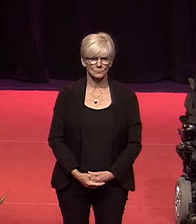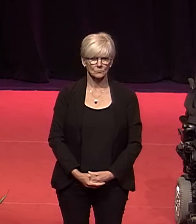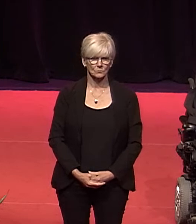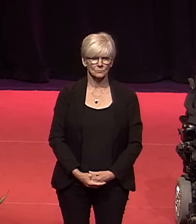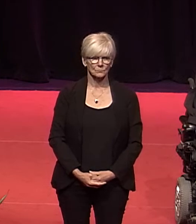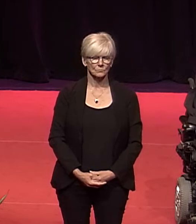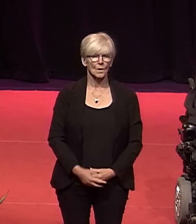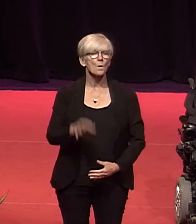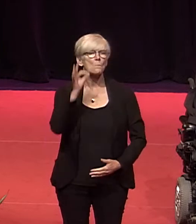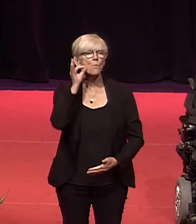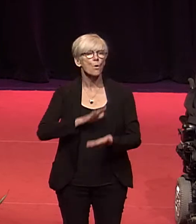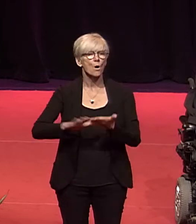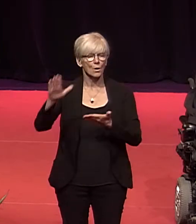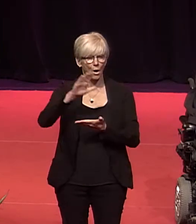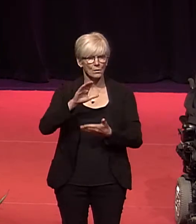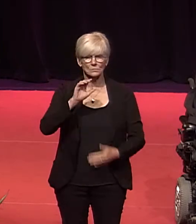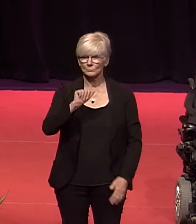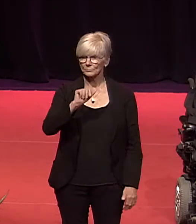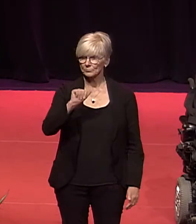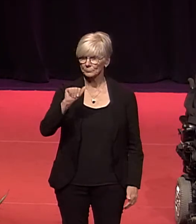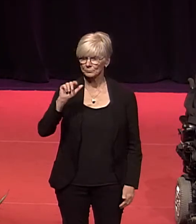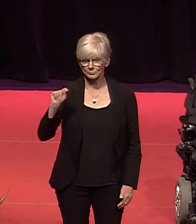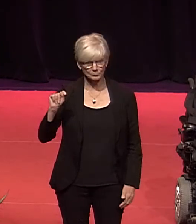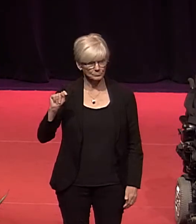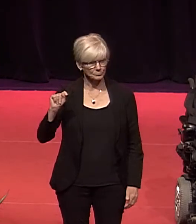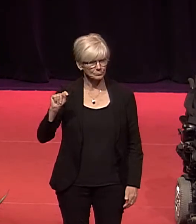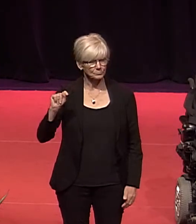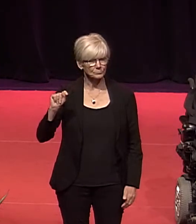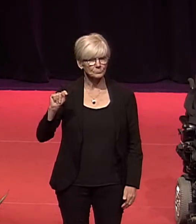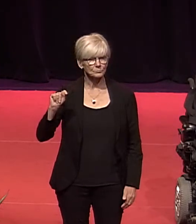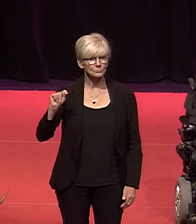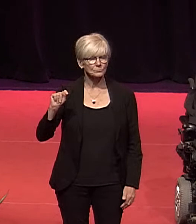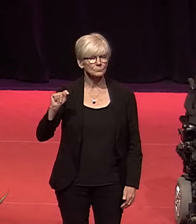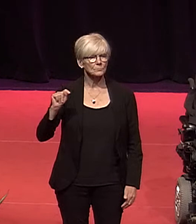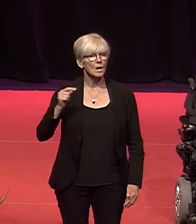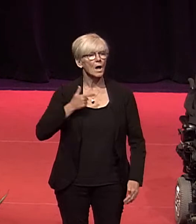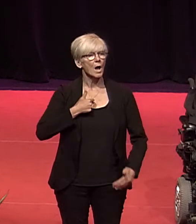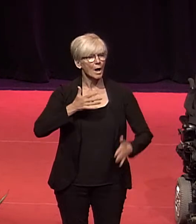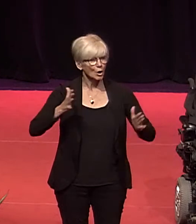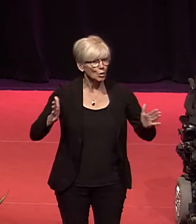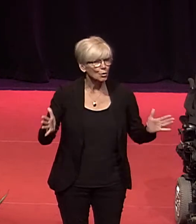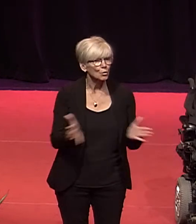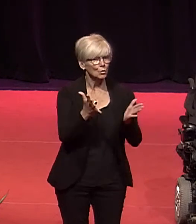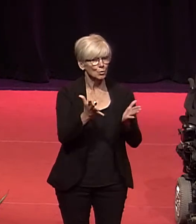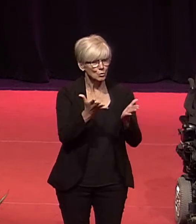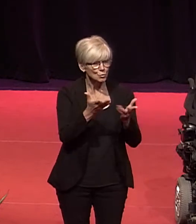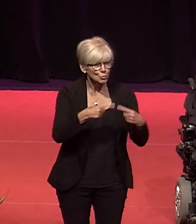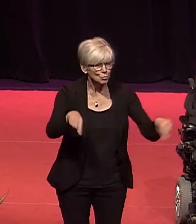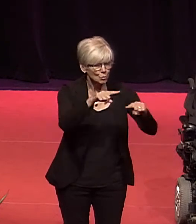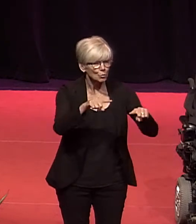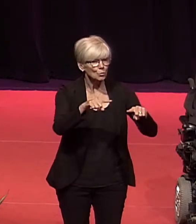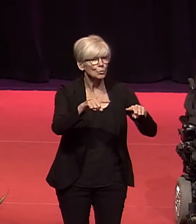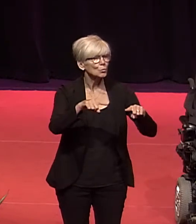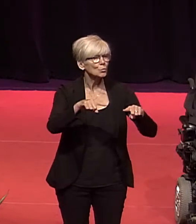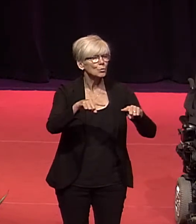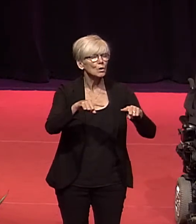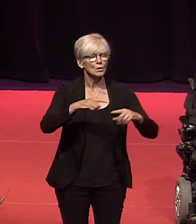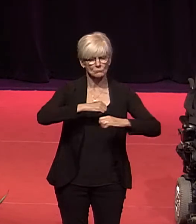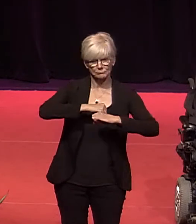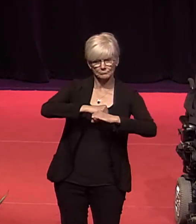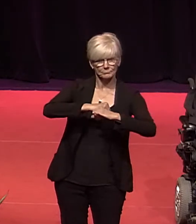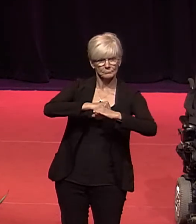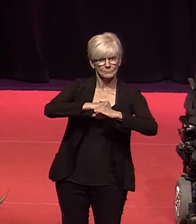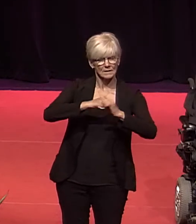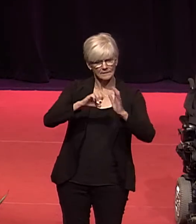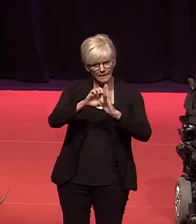In the name of Mohawk College of Applied Arts and Technology, I hereby charge you to safeguard the dignity